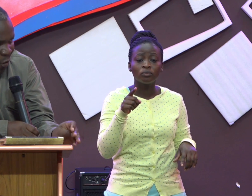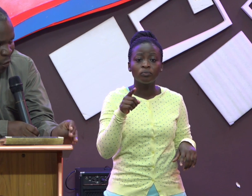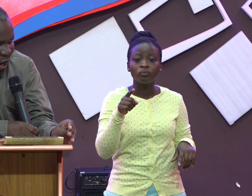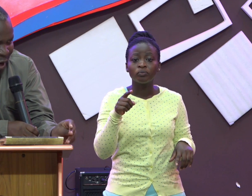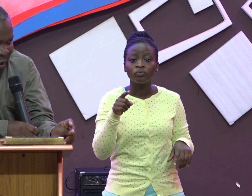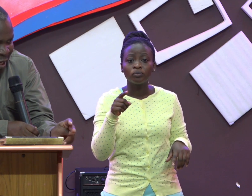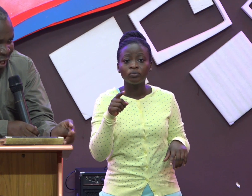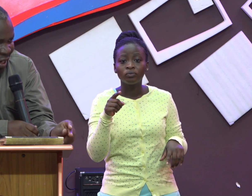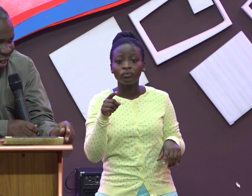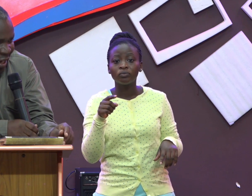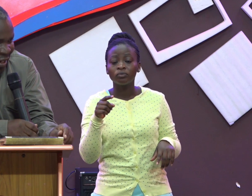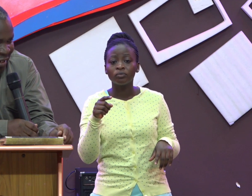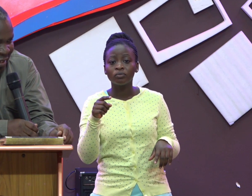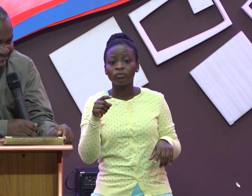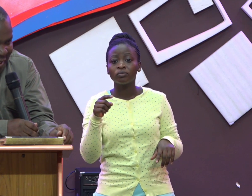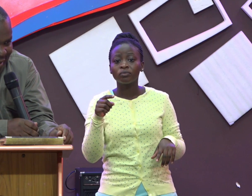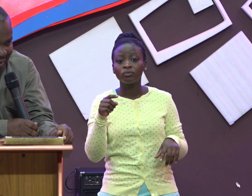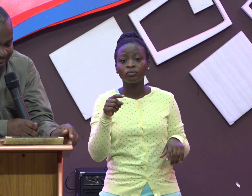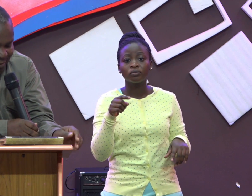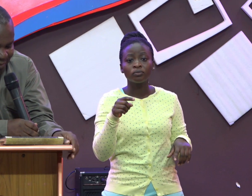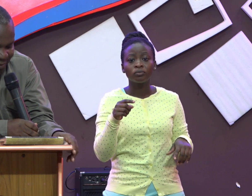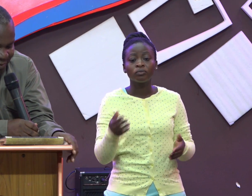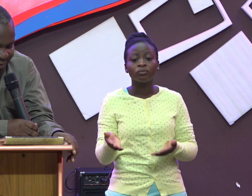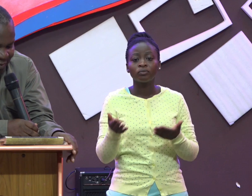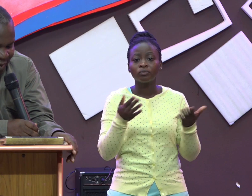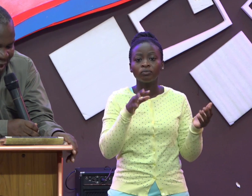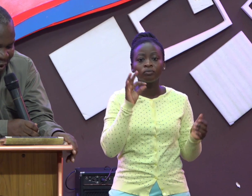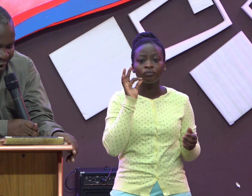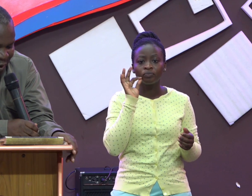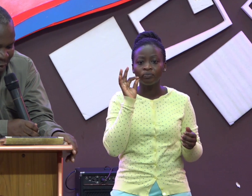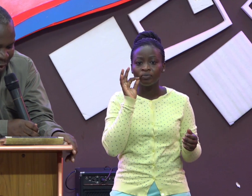fruit. Why are we existent?